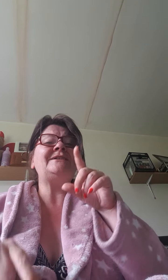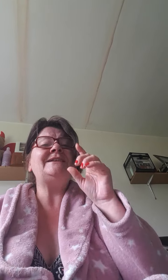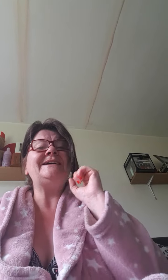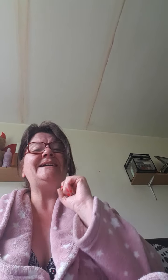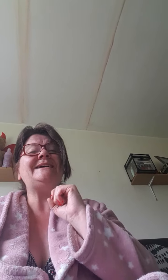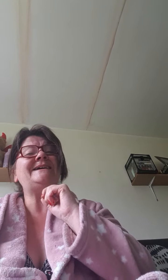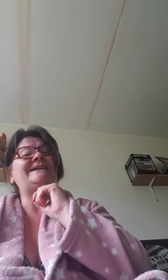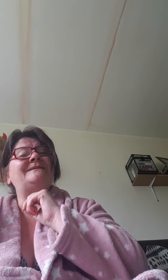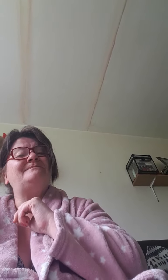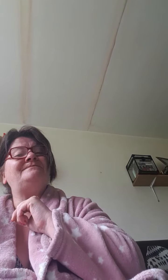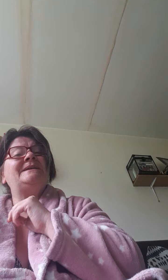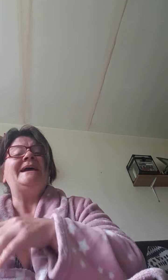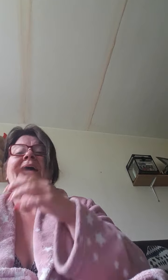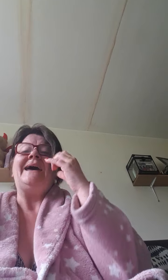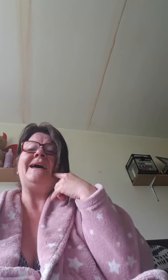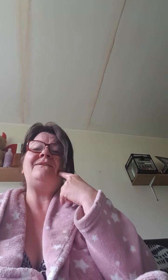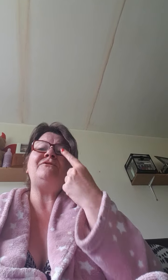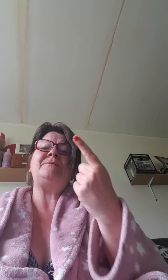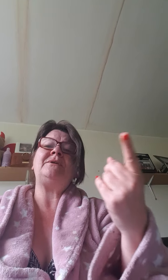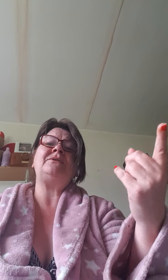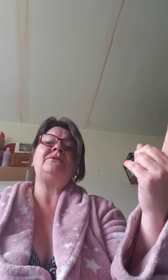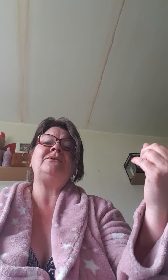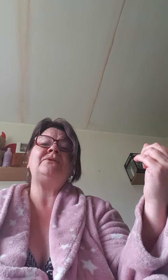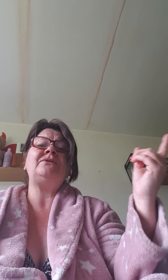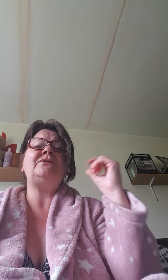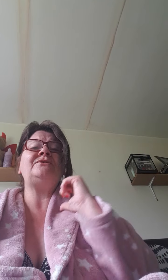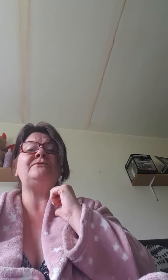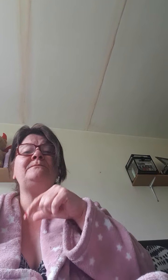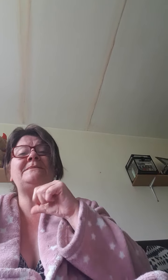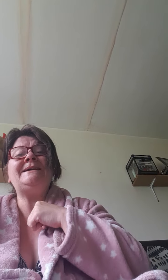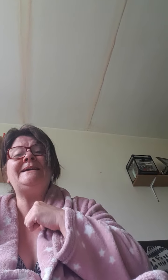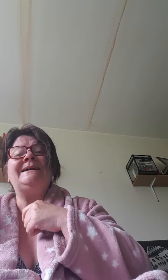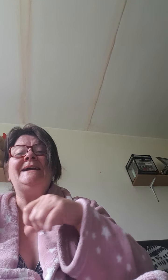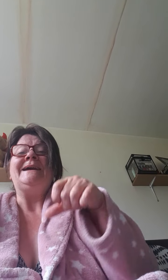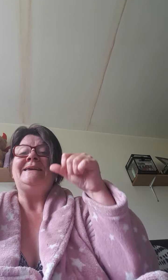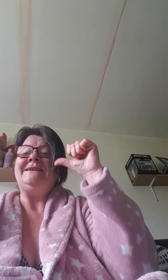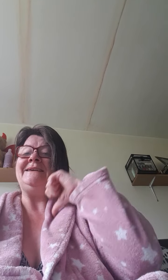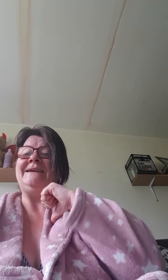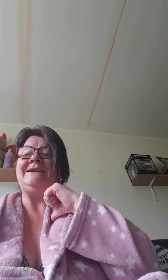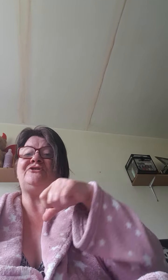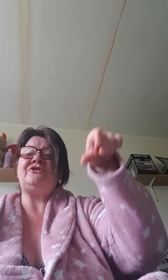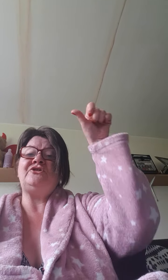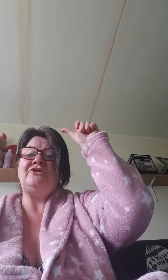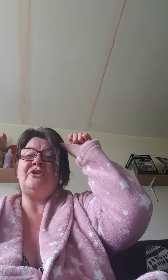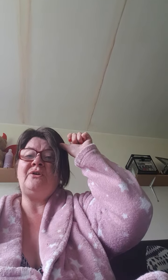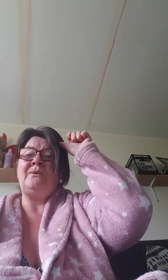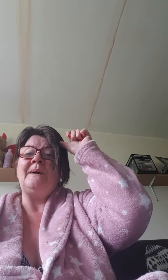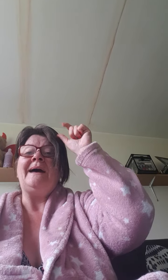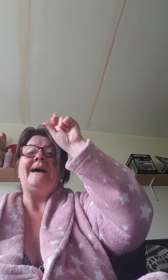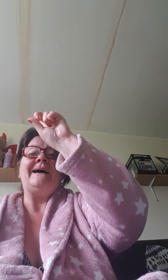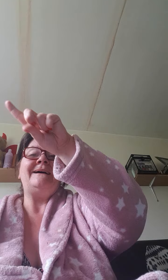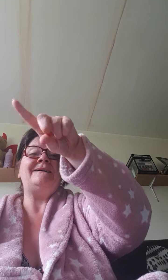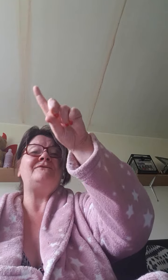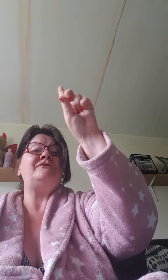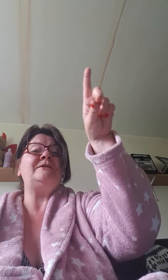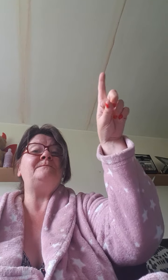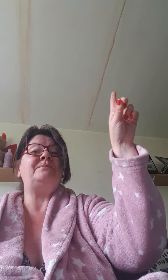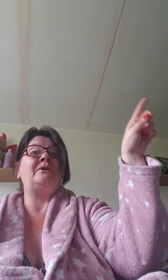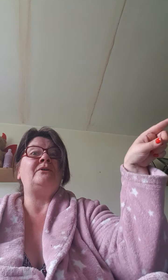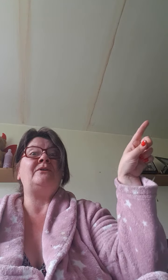Suddenly every part of me needs to know every